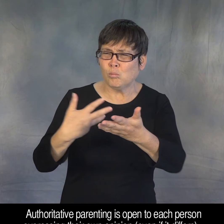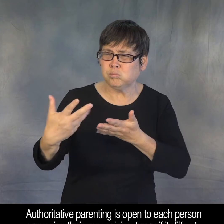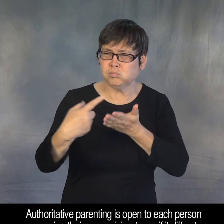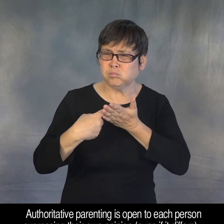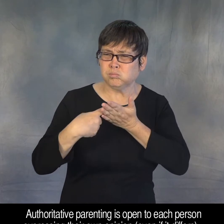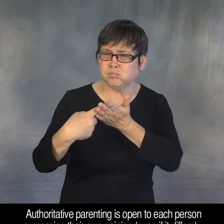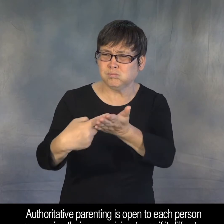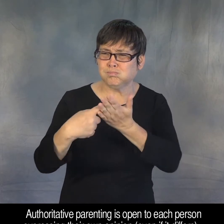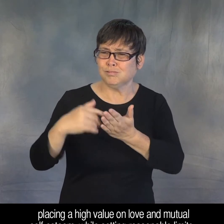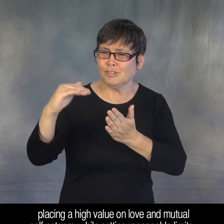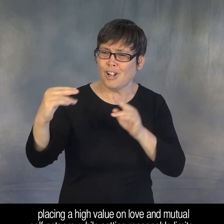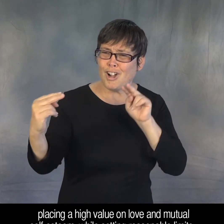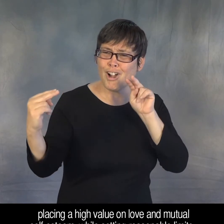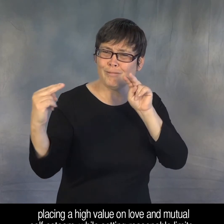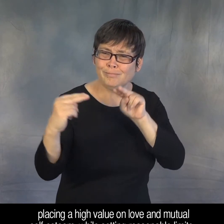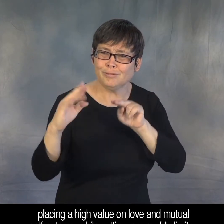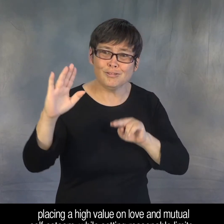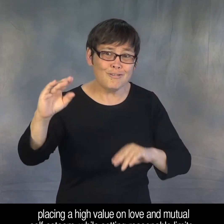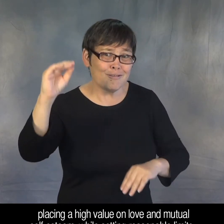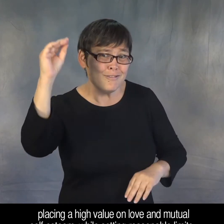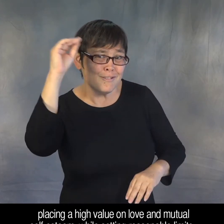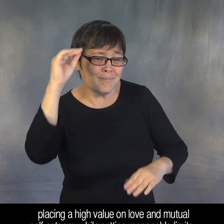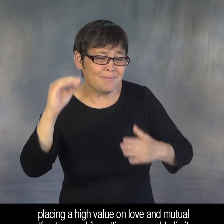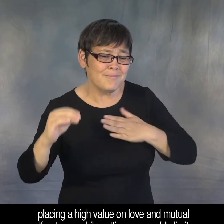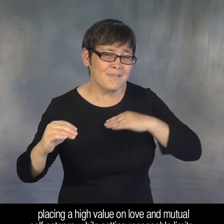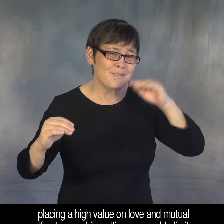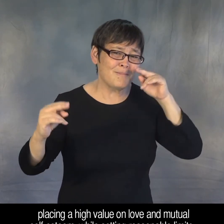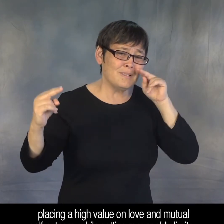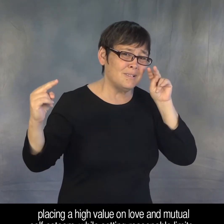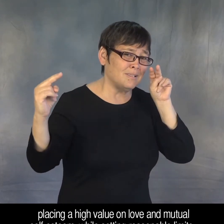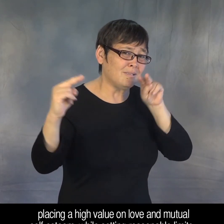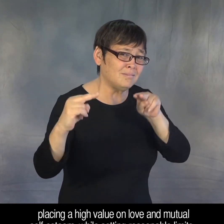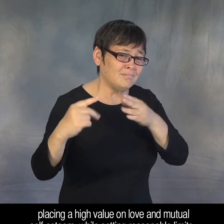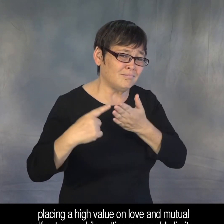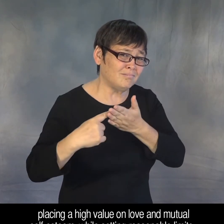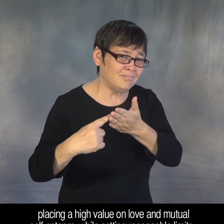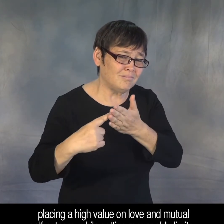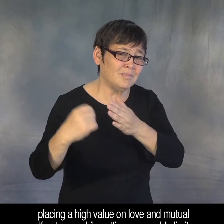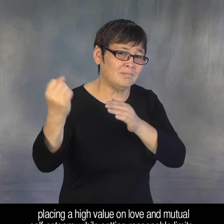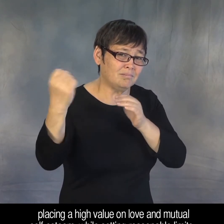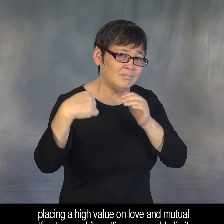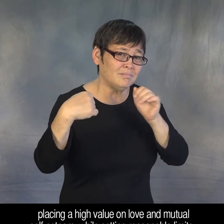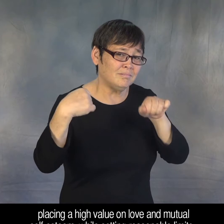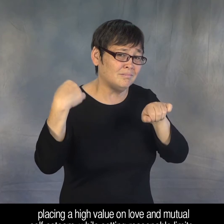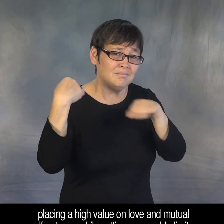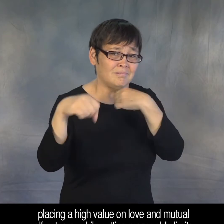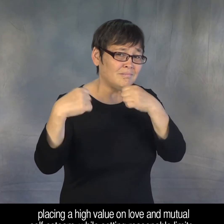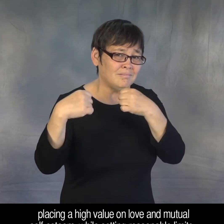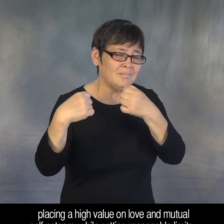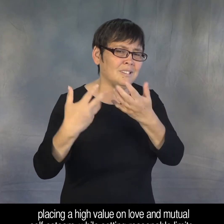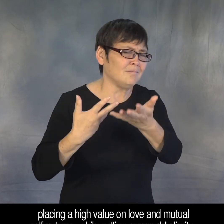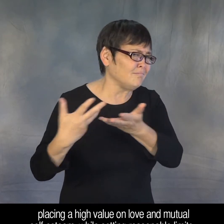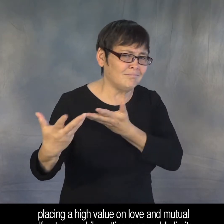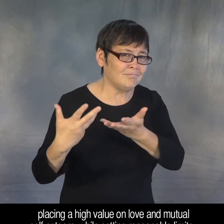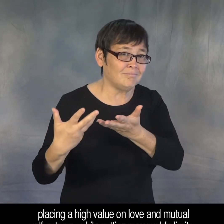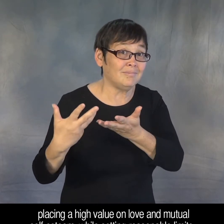differs, placing a high value on love and mutual self-esteem, while setting